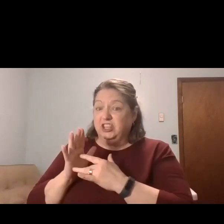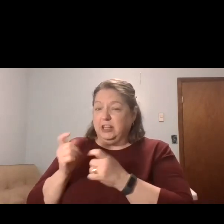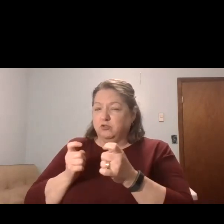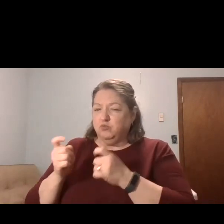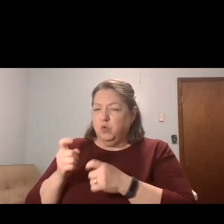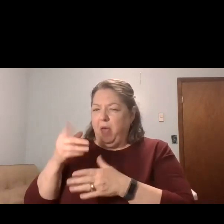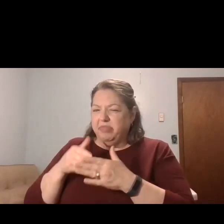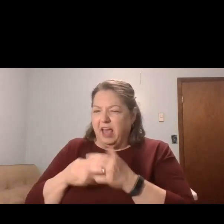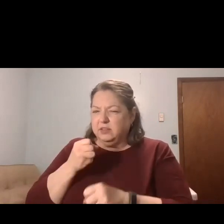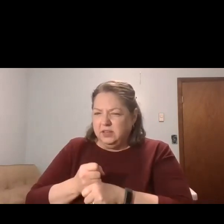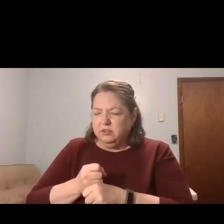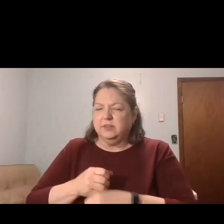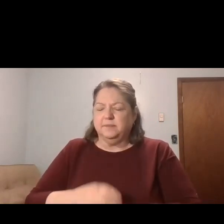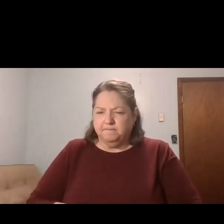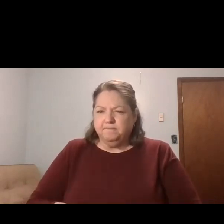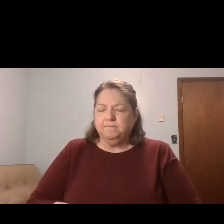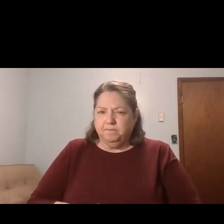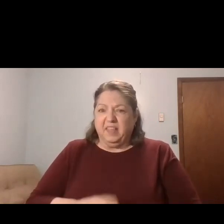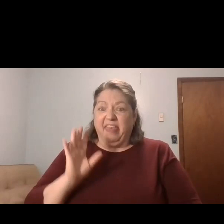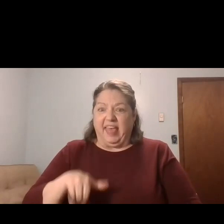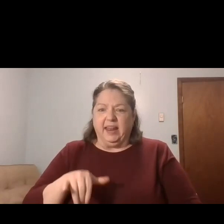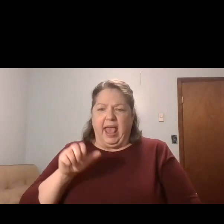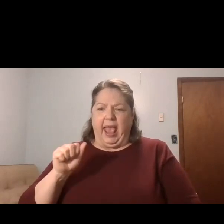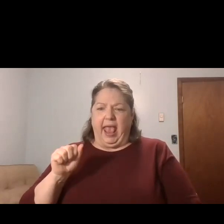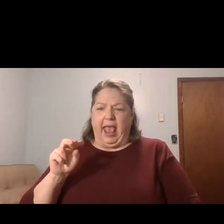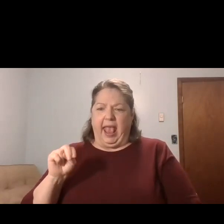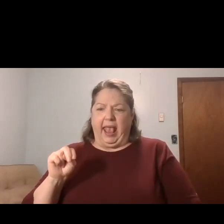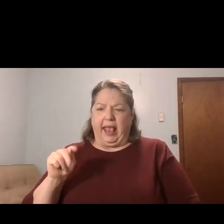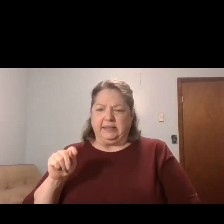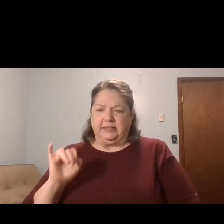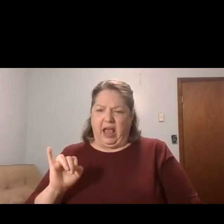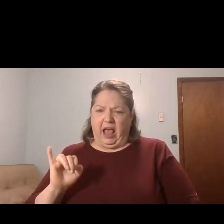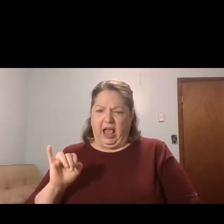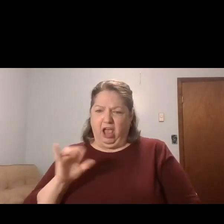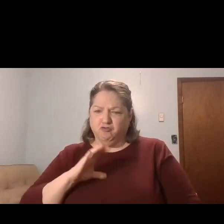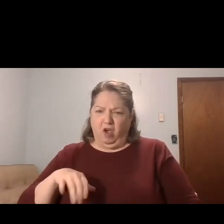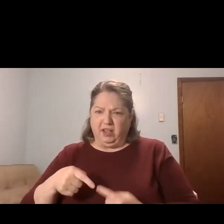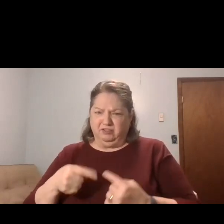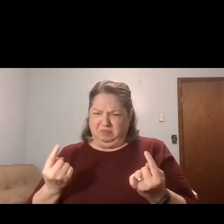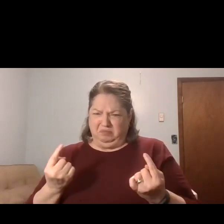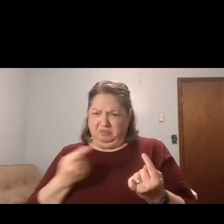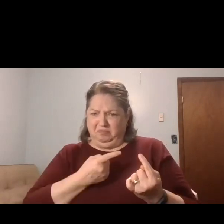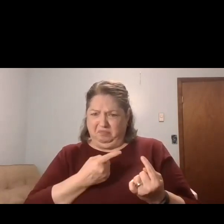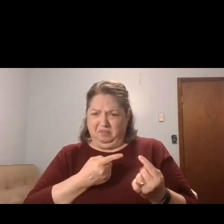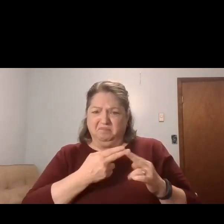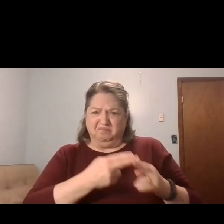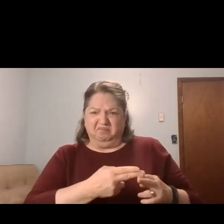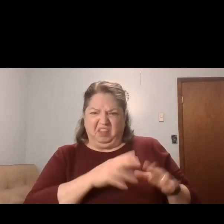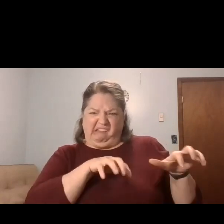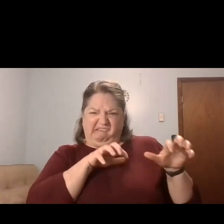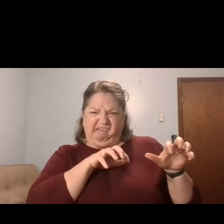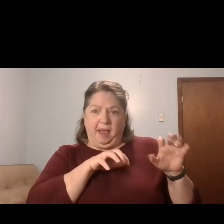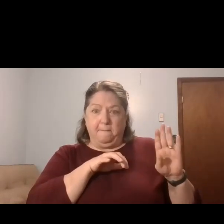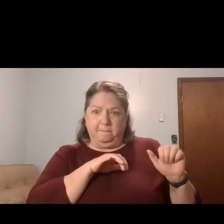Antichrist, also known as the beast, along with the false prophet, also known as the other beast of Revelation